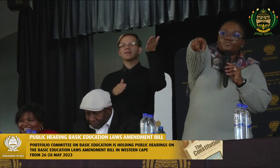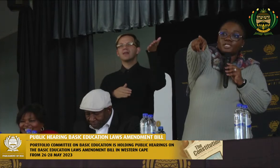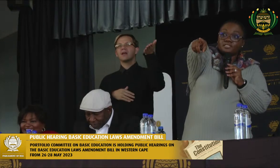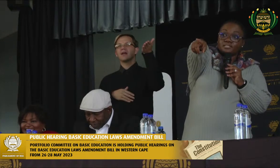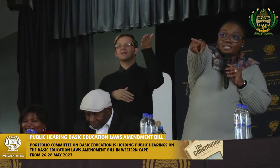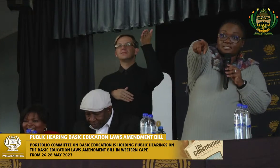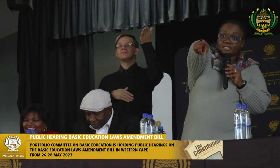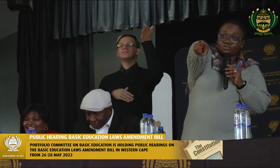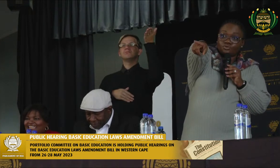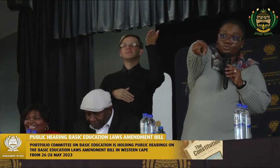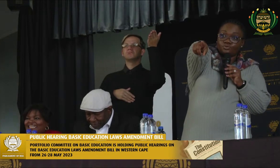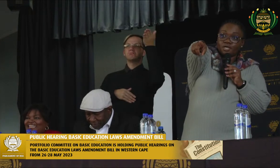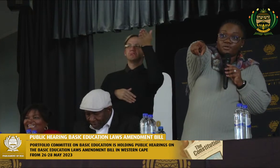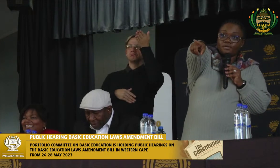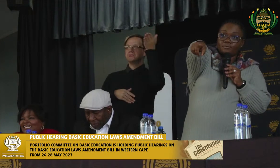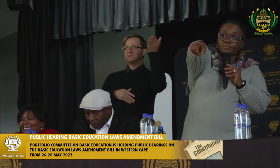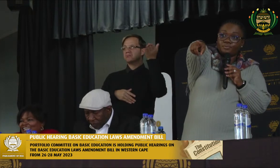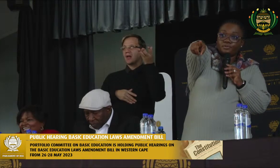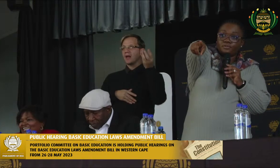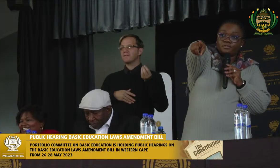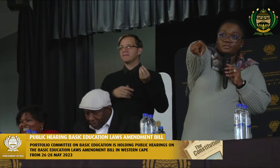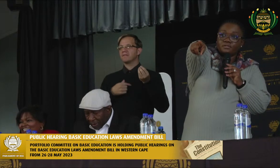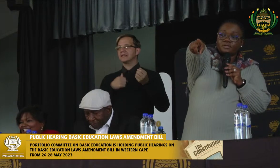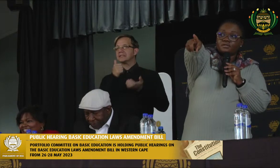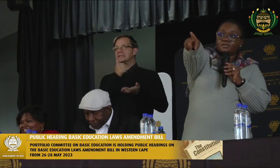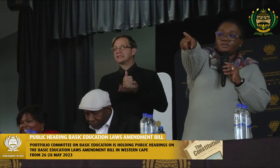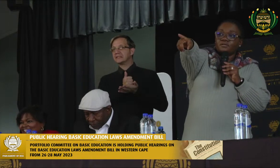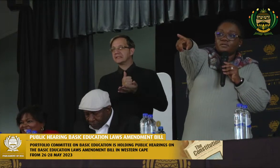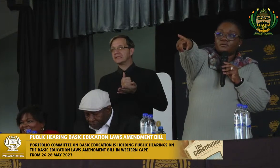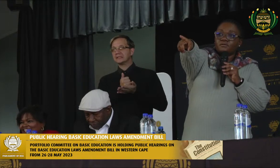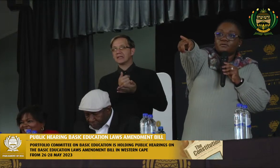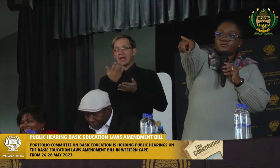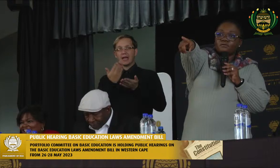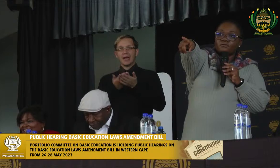There are about chairs just next to you. Are you having people?